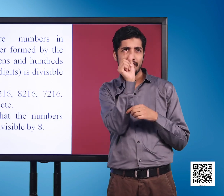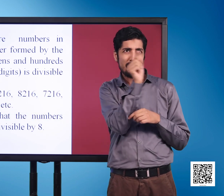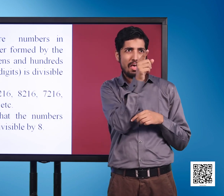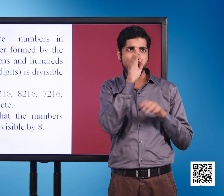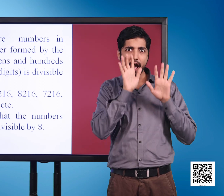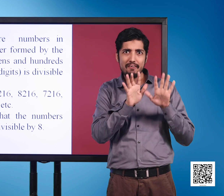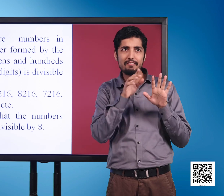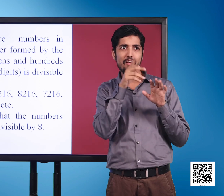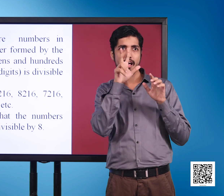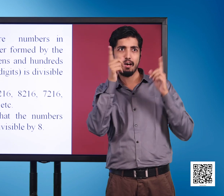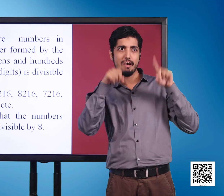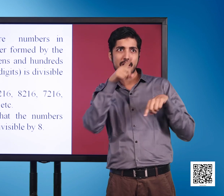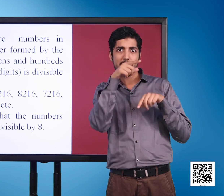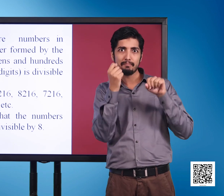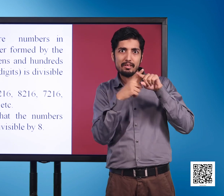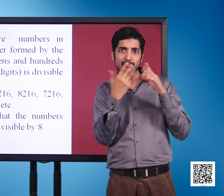99,95,216, etc.